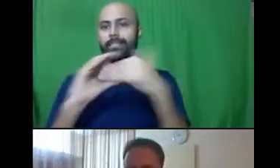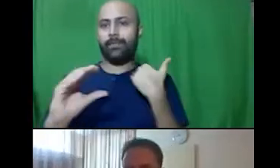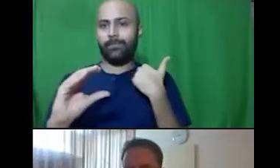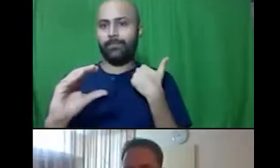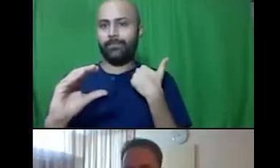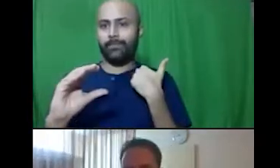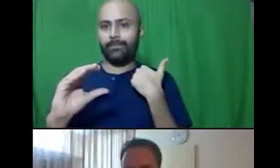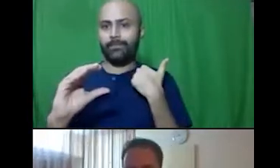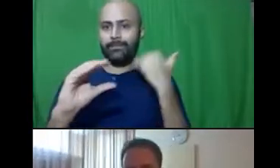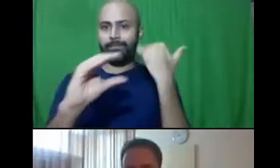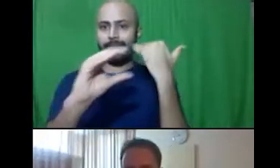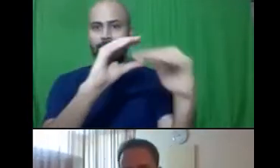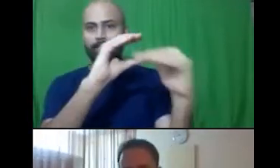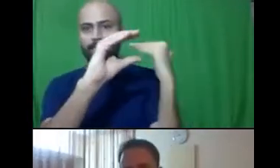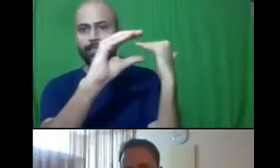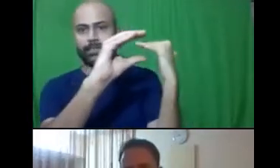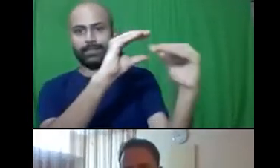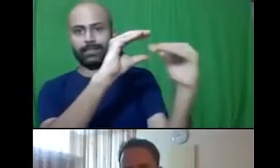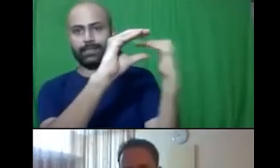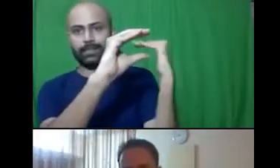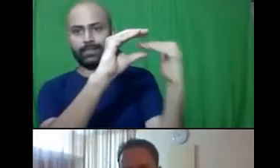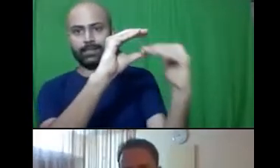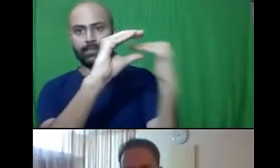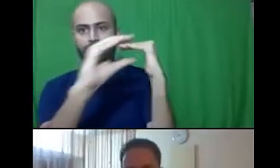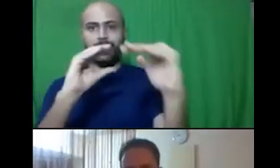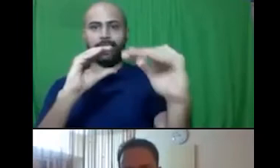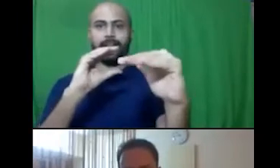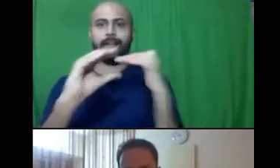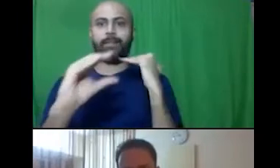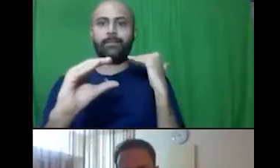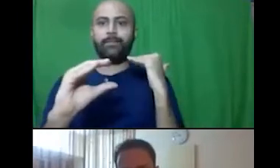So this is a sign for email.